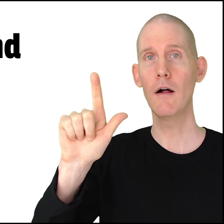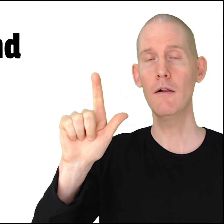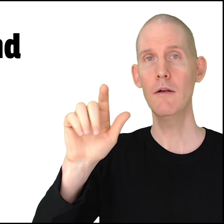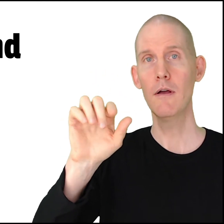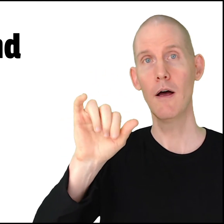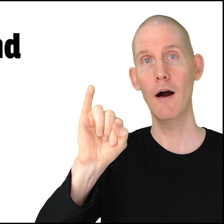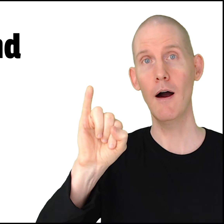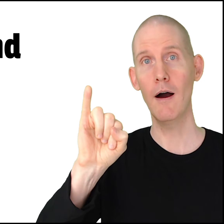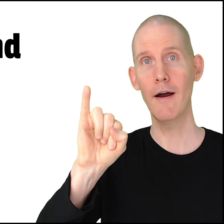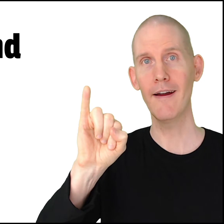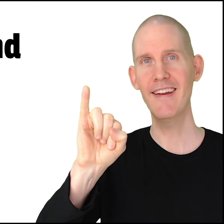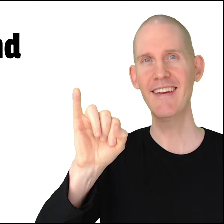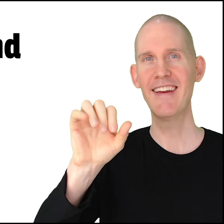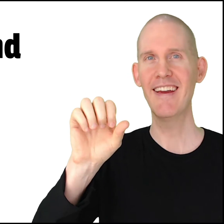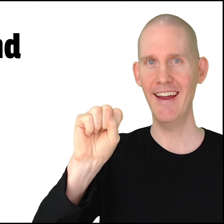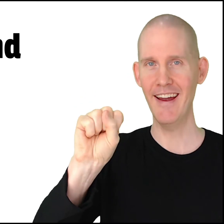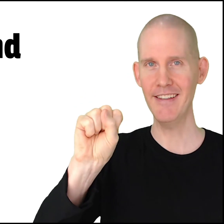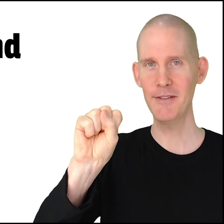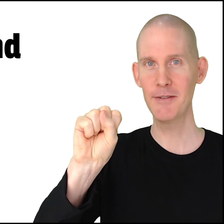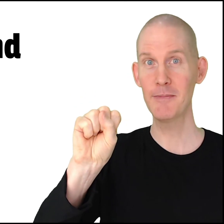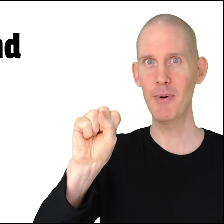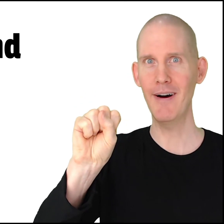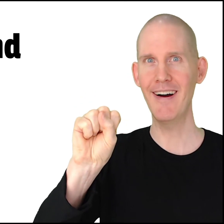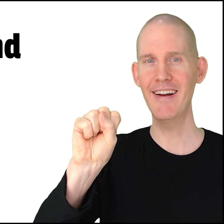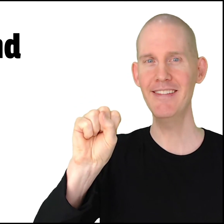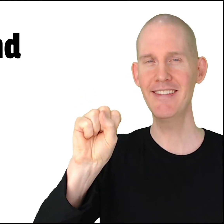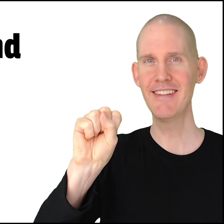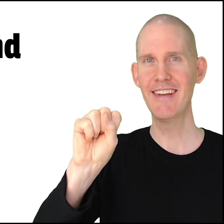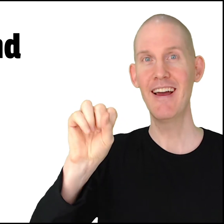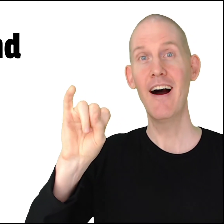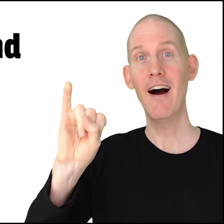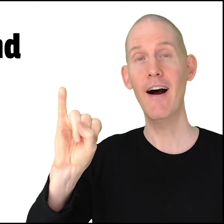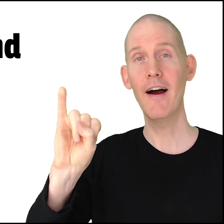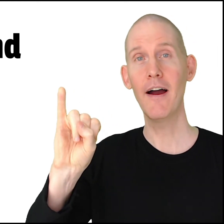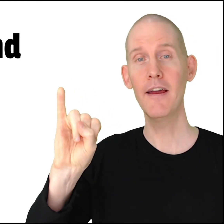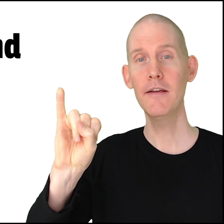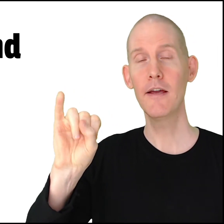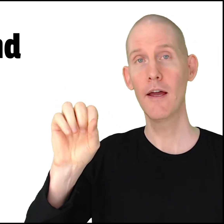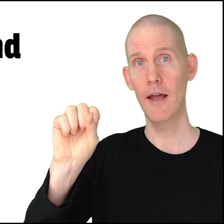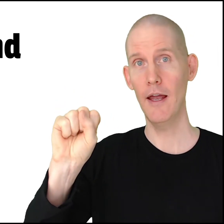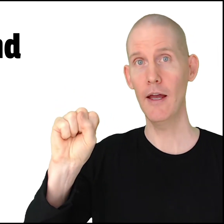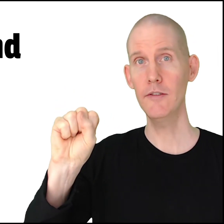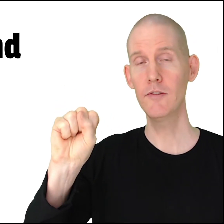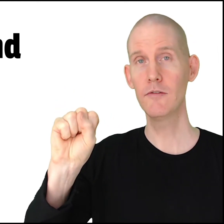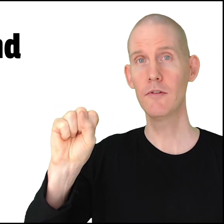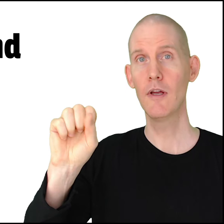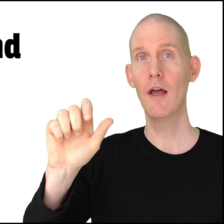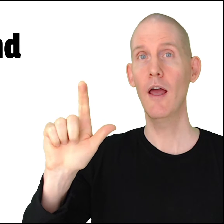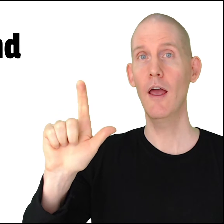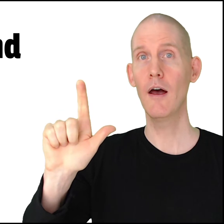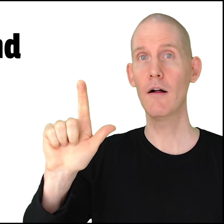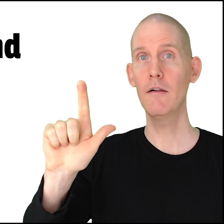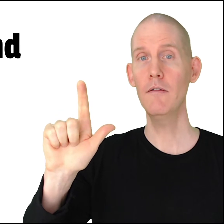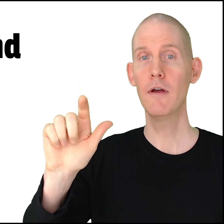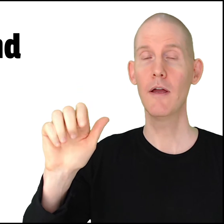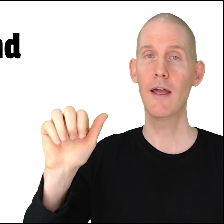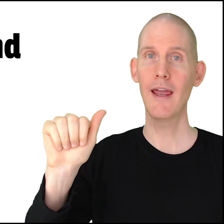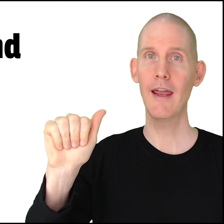L, I, S, pause, I, S, L,